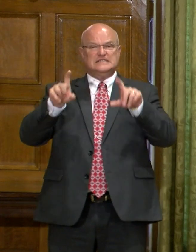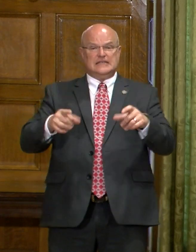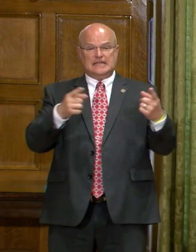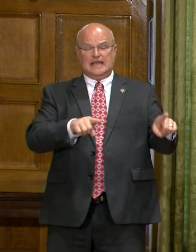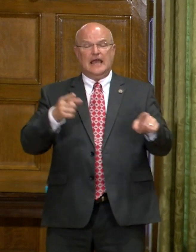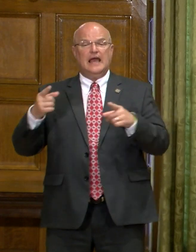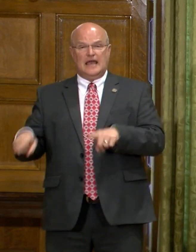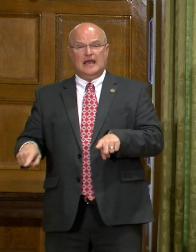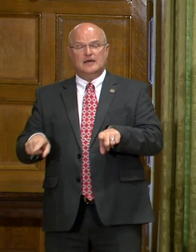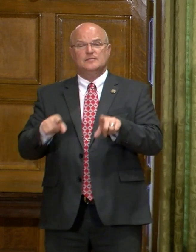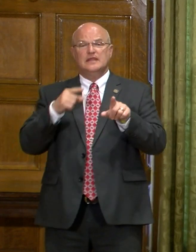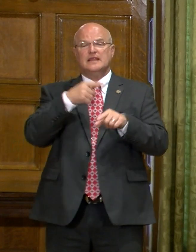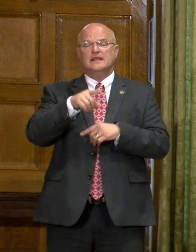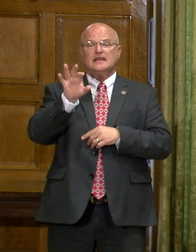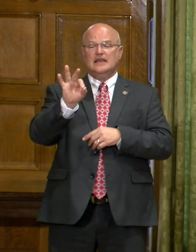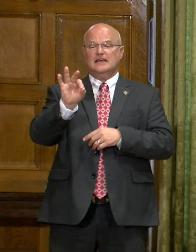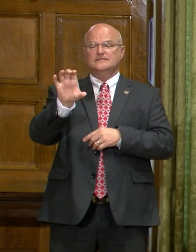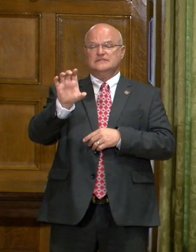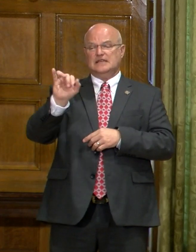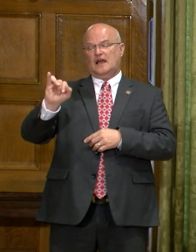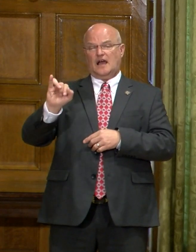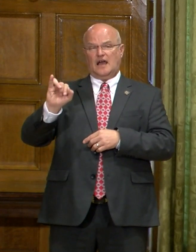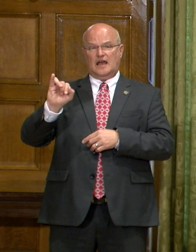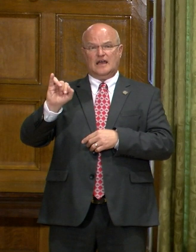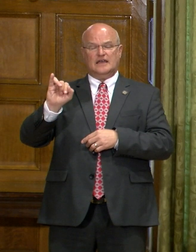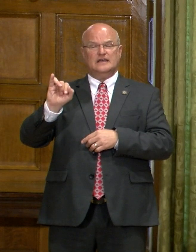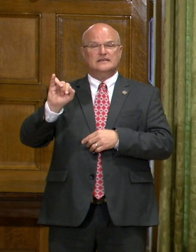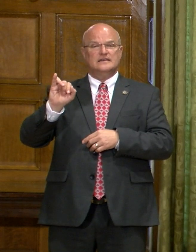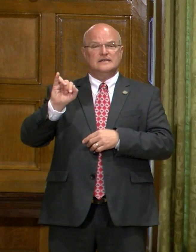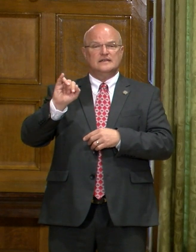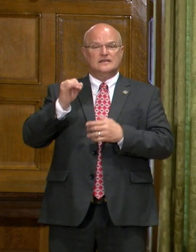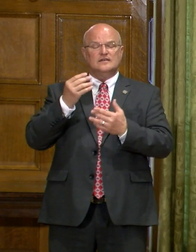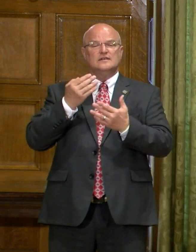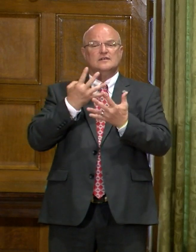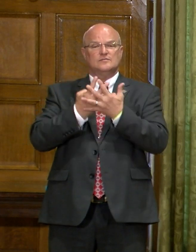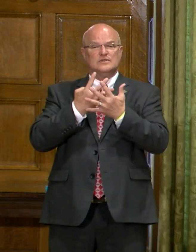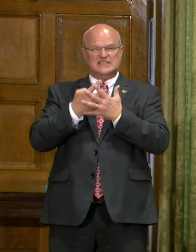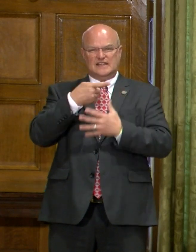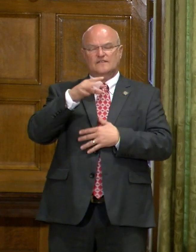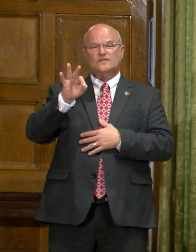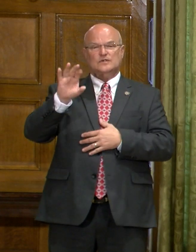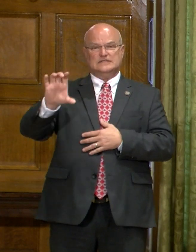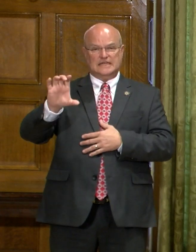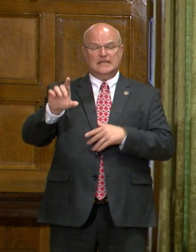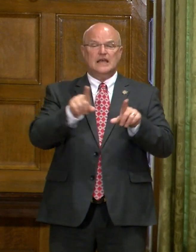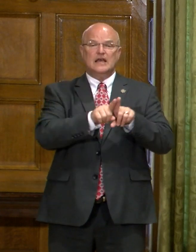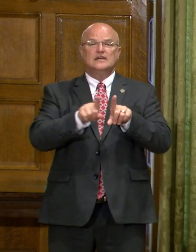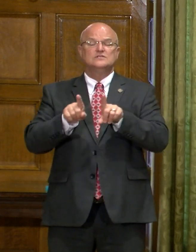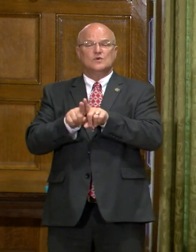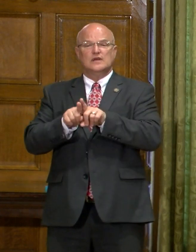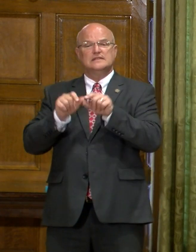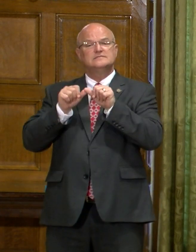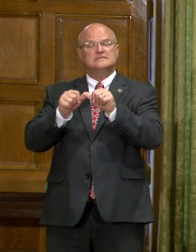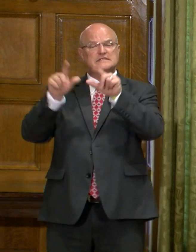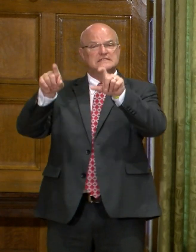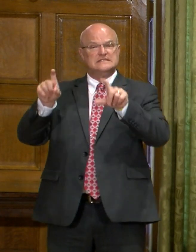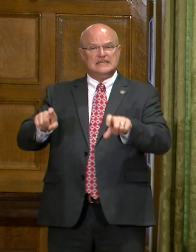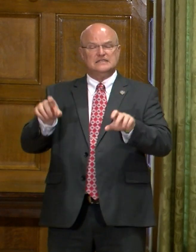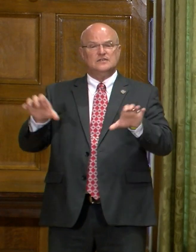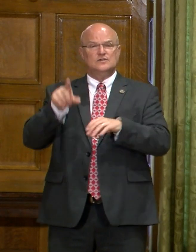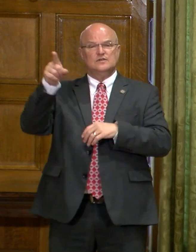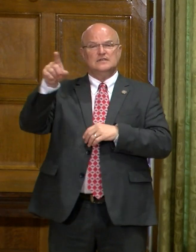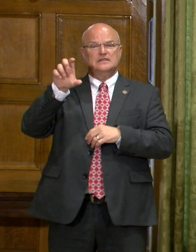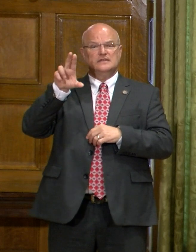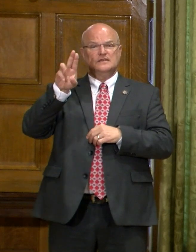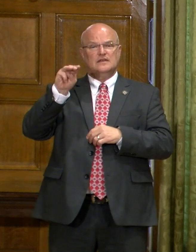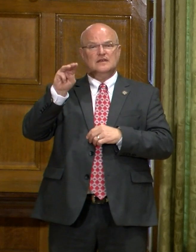that's happening at the FCI, Federal Correctional Institute in Forest City, as well as the continued testing that we're doing